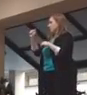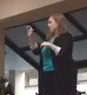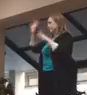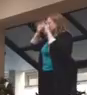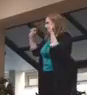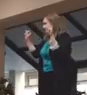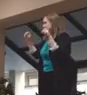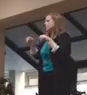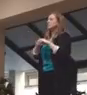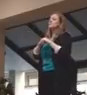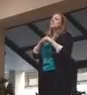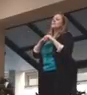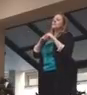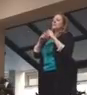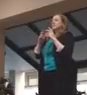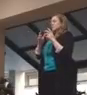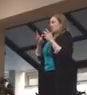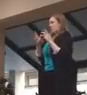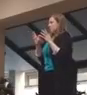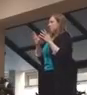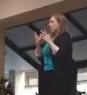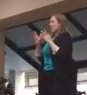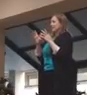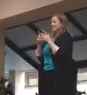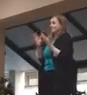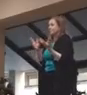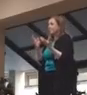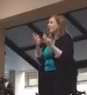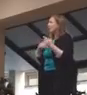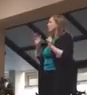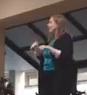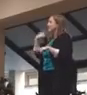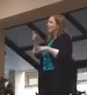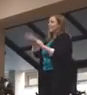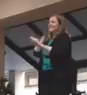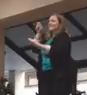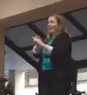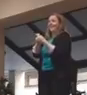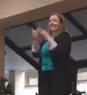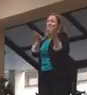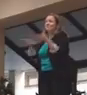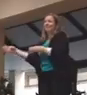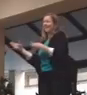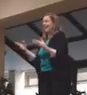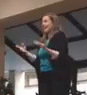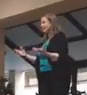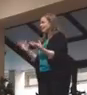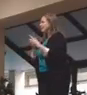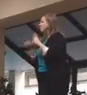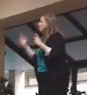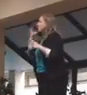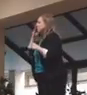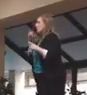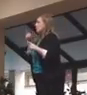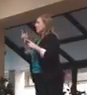working with your affiliate chapter presidents. We have been in contact with them. And I wish I could tell you exactly what is